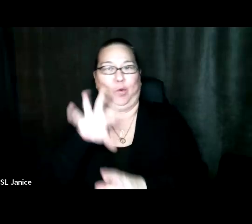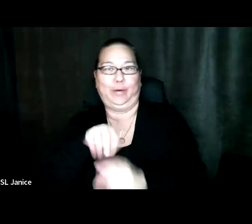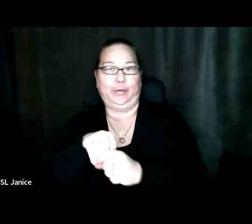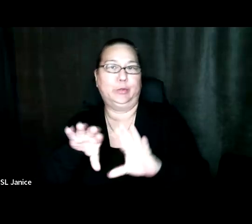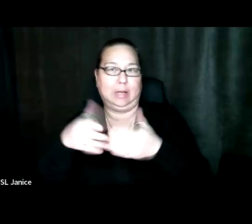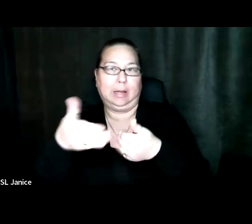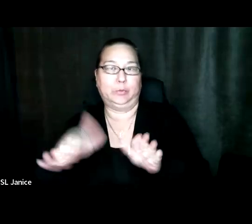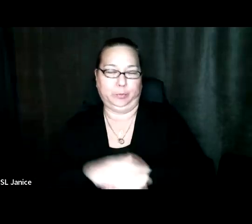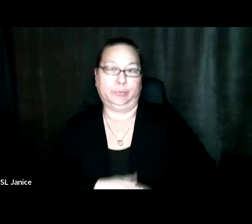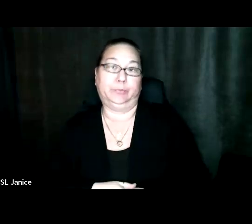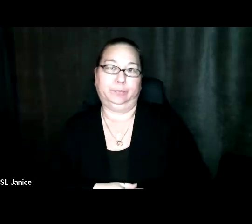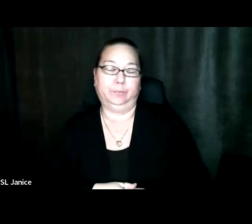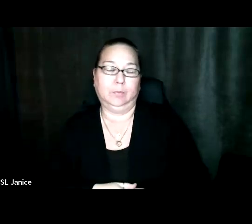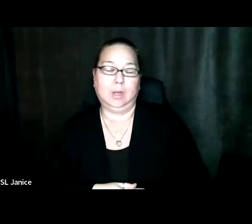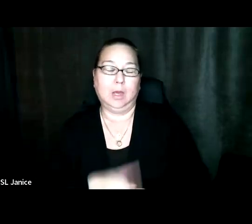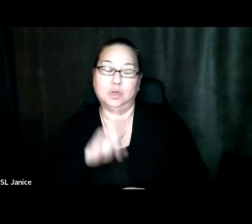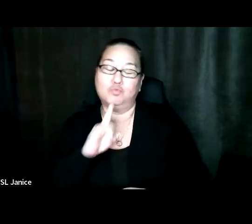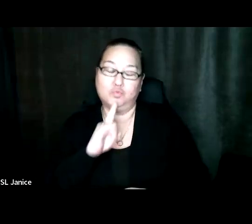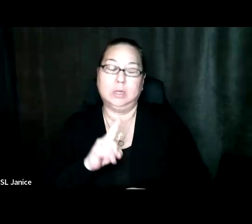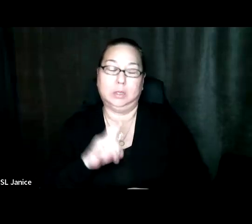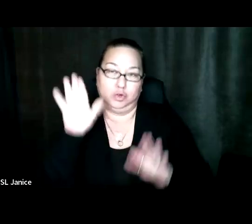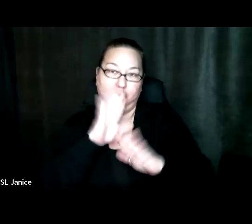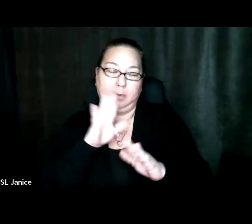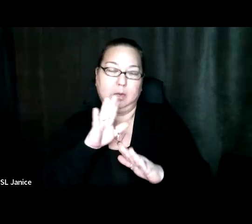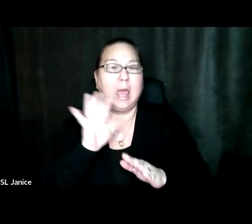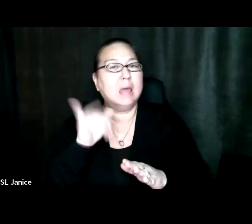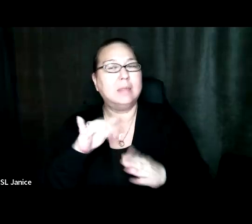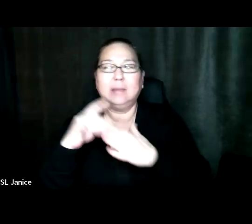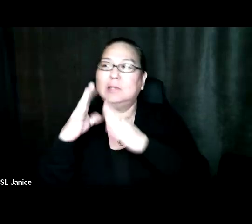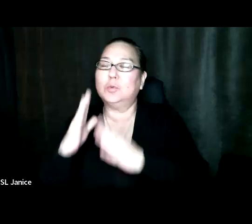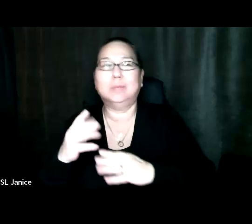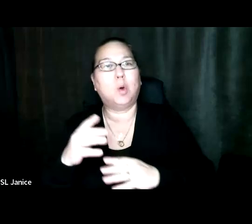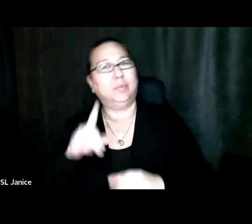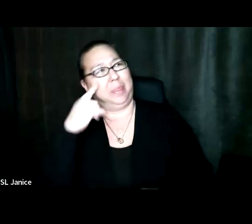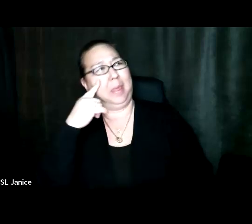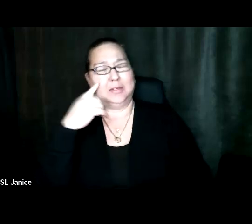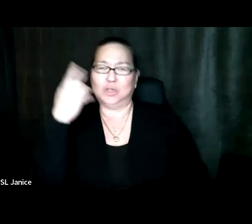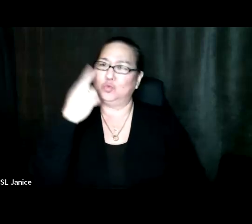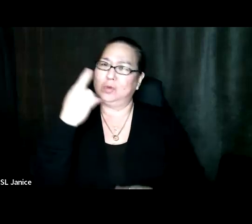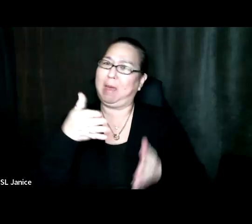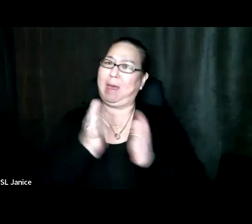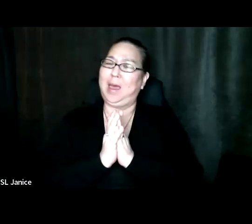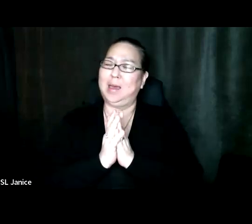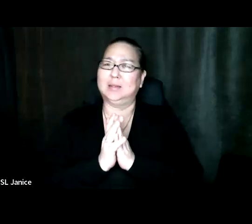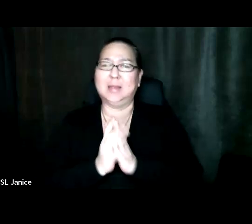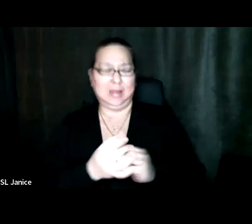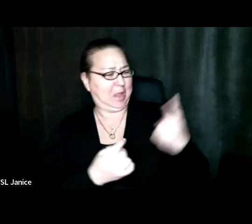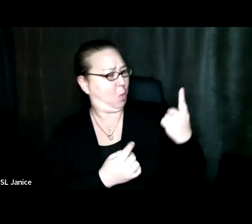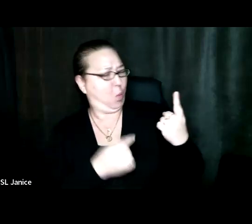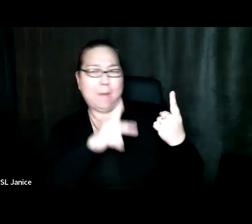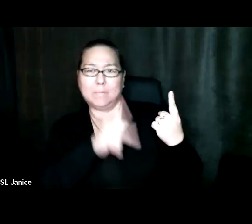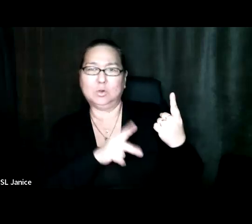classrooms. I find it profoundly troubling that district leadership maintains it's a reasonable ask that one adult address the needs of an immensely complex